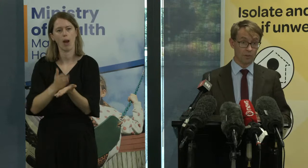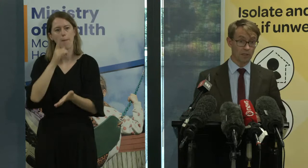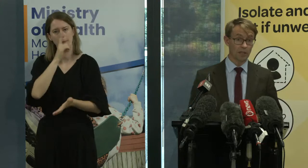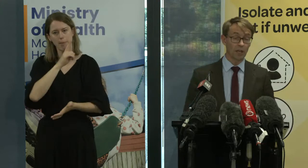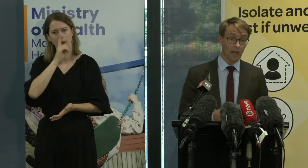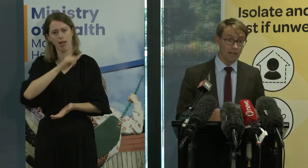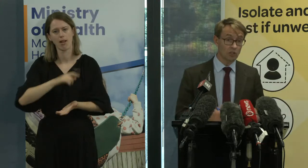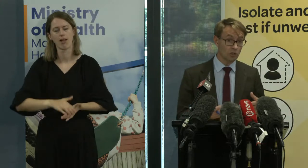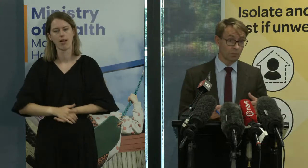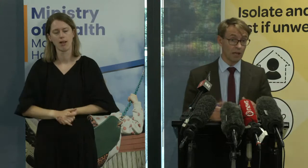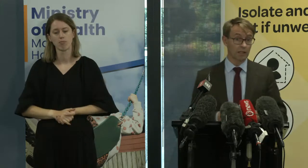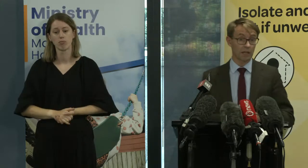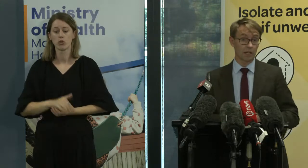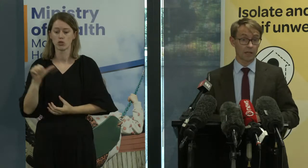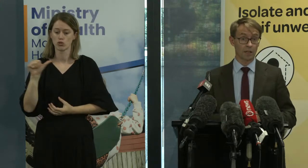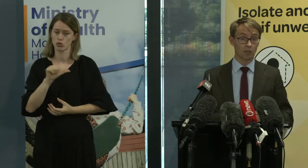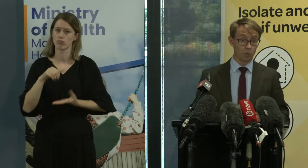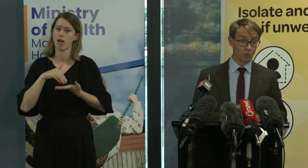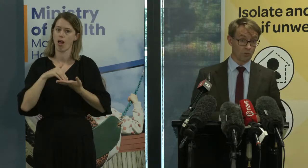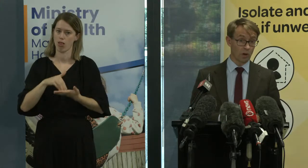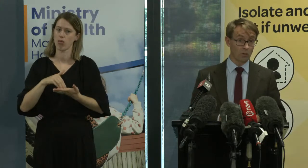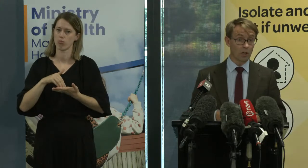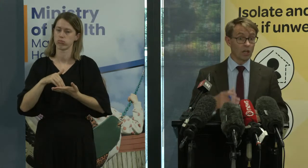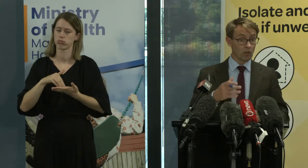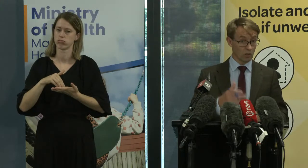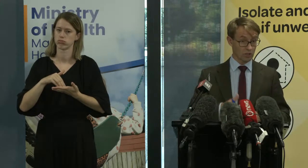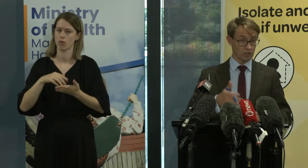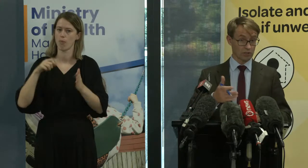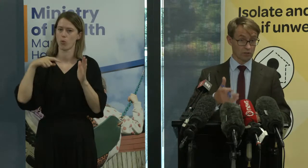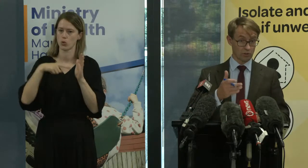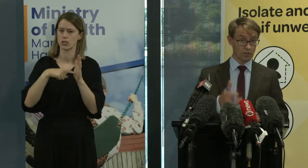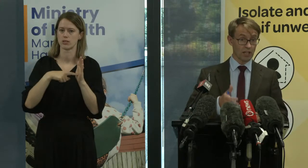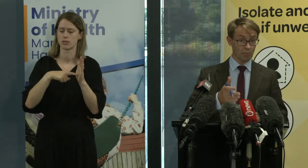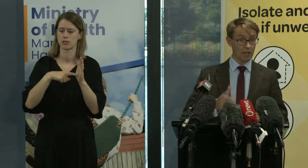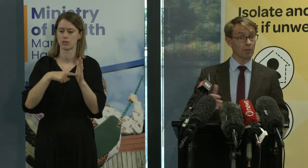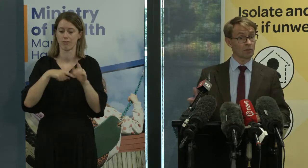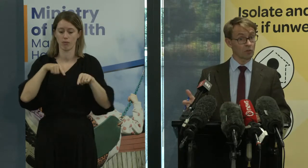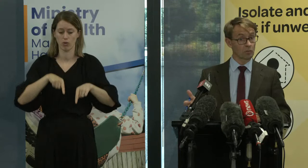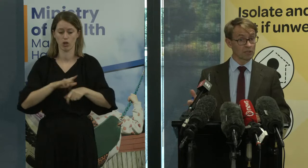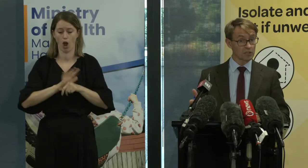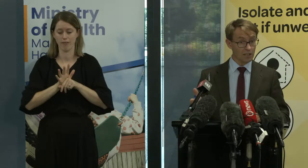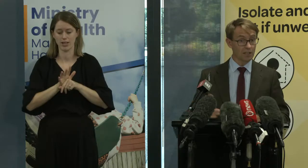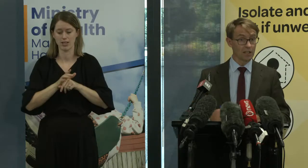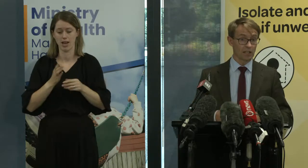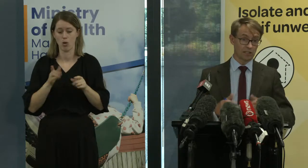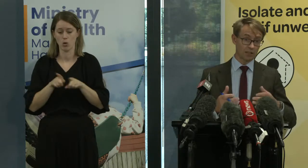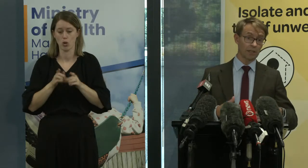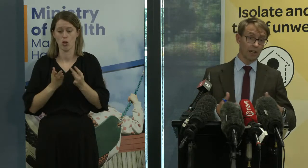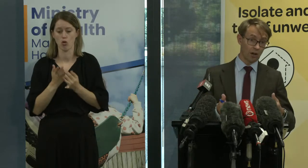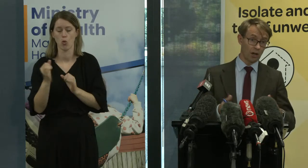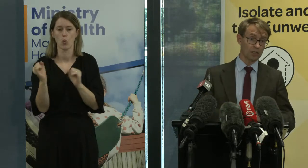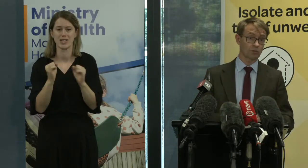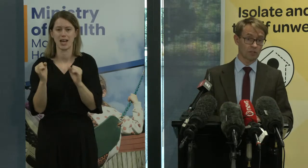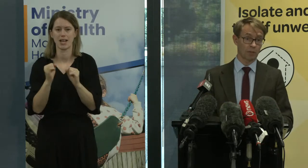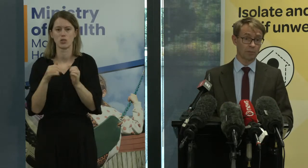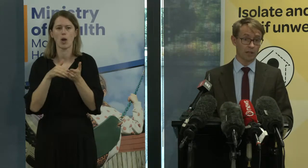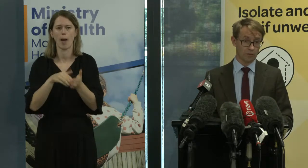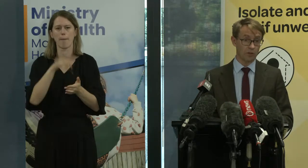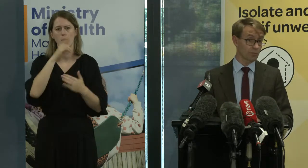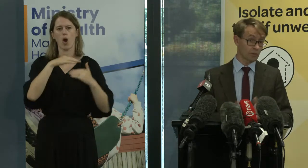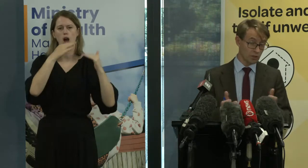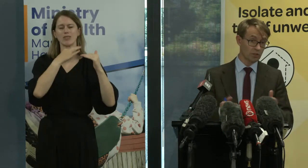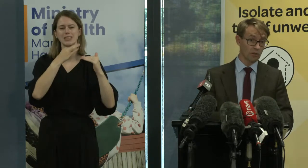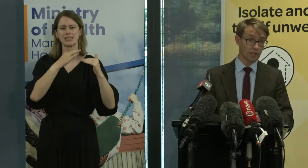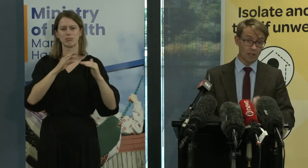benefit from it, and it should play an important role, not just through this outbreak, but through winter, in keeping our highest risk people